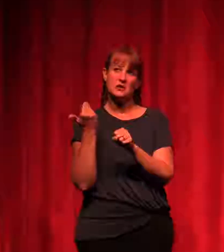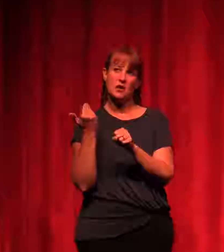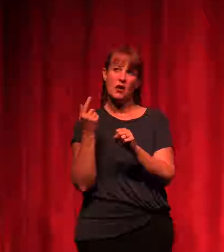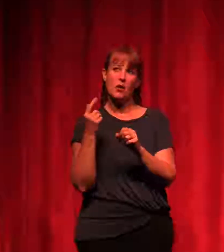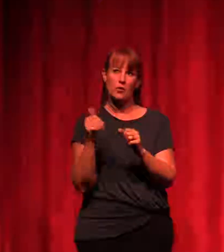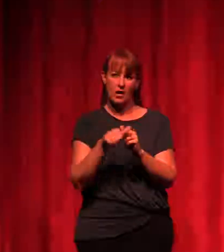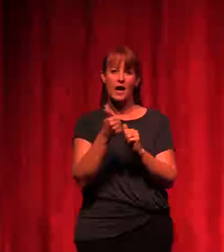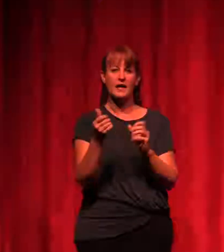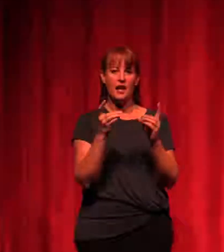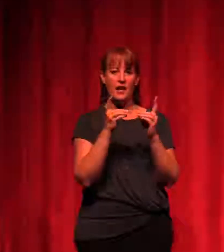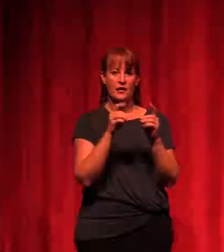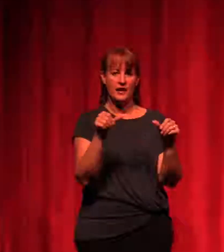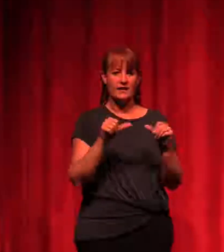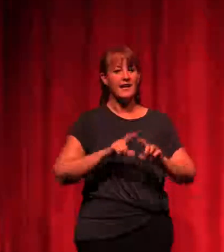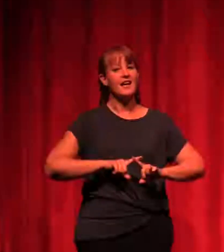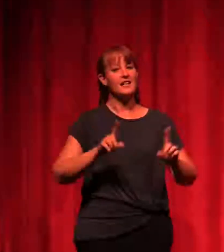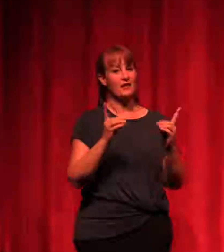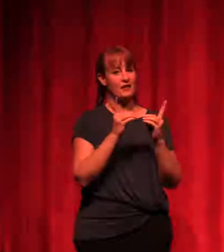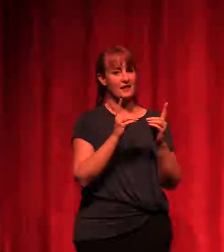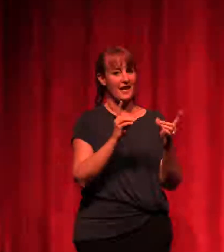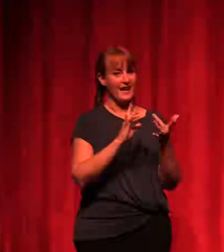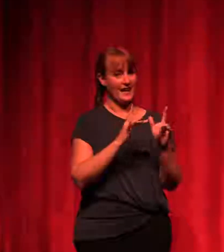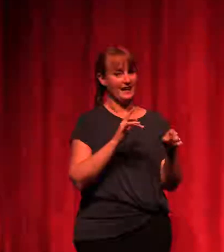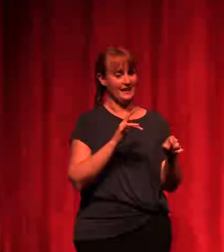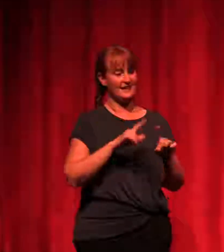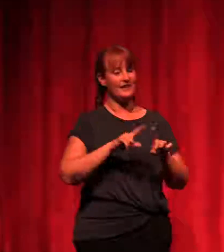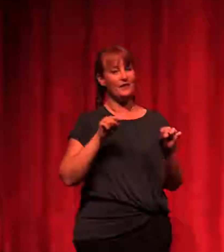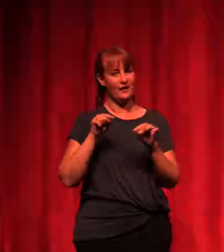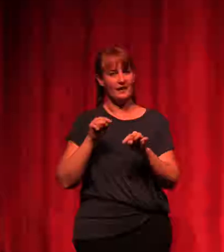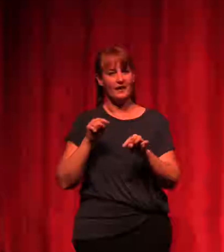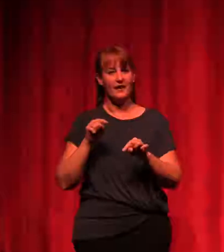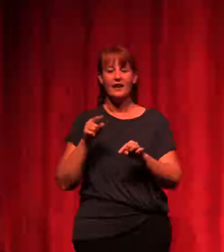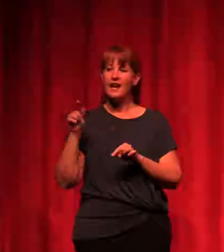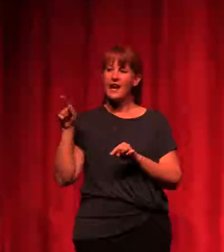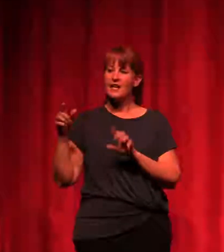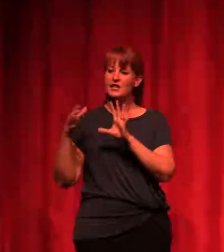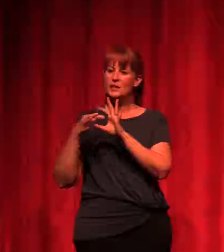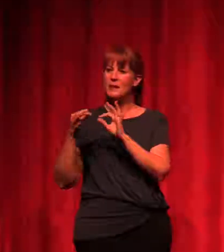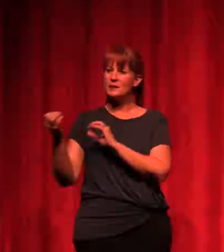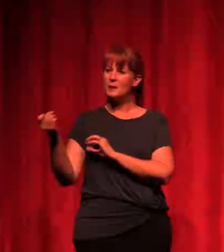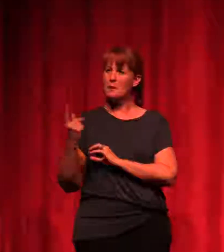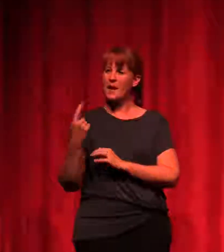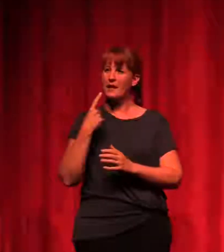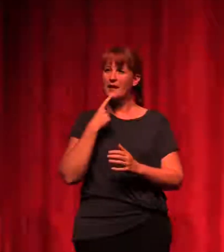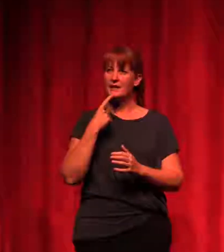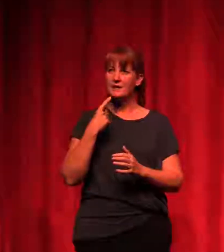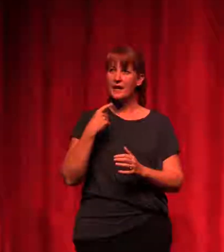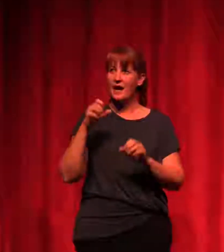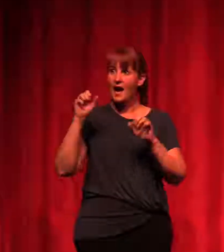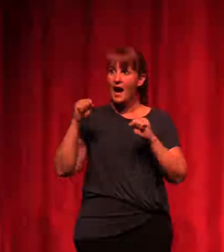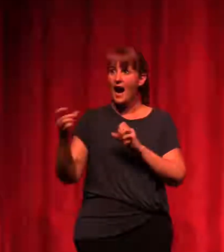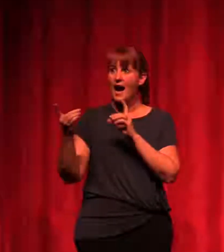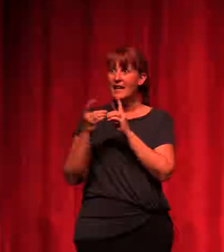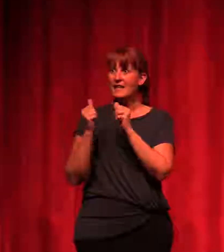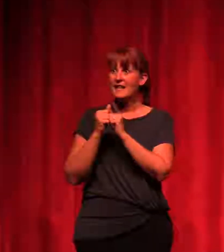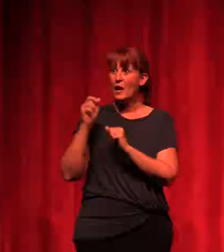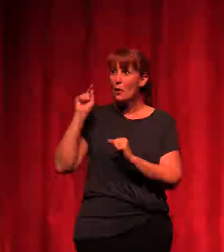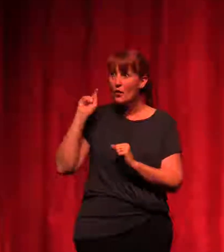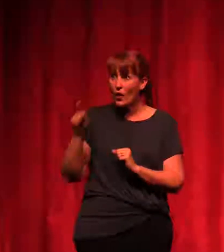a dating site, different dating site, and she messaged me back, and I was like, I get to go on a date with